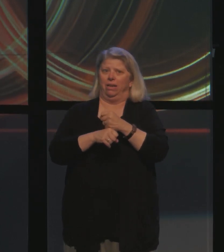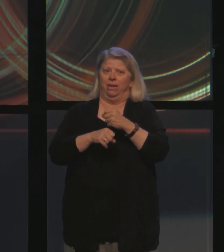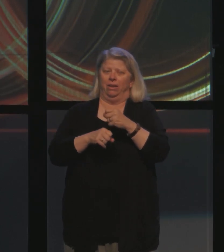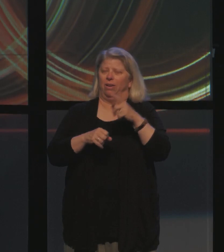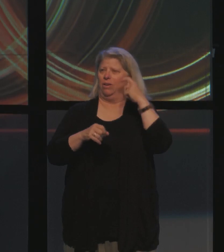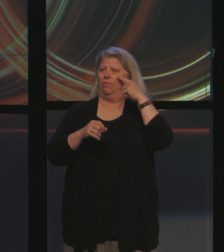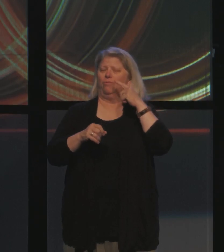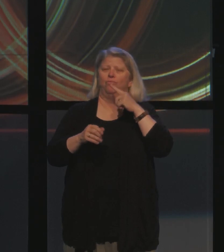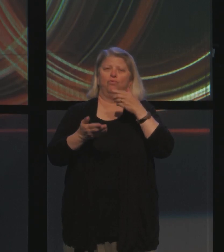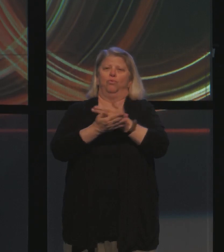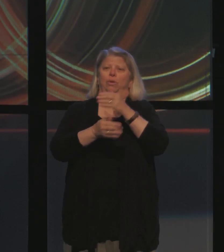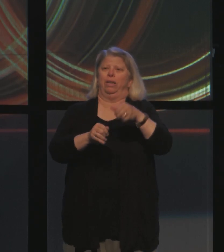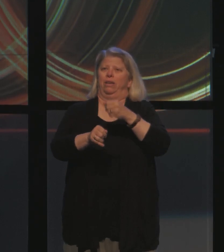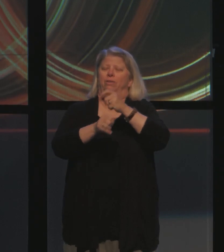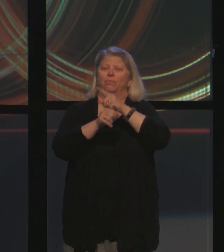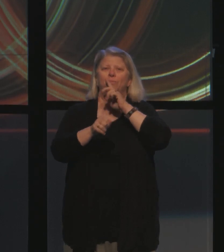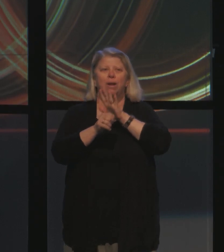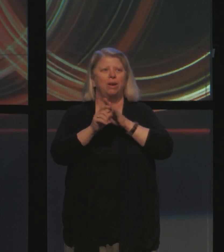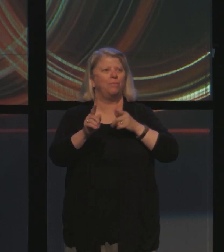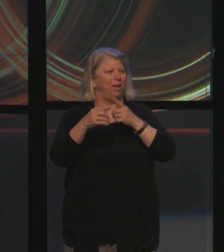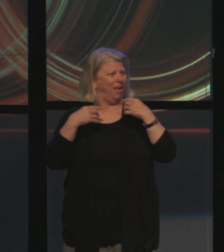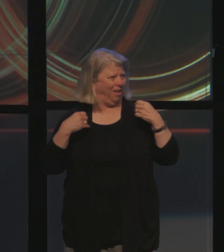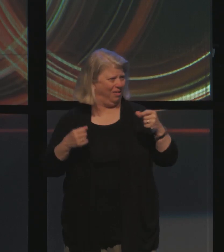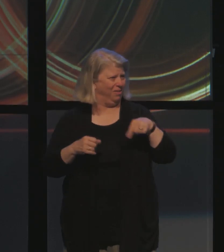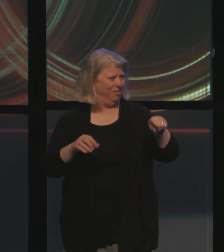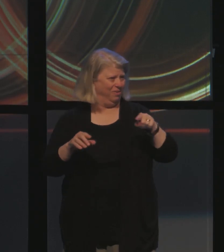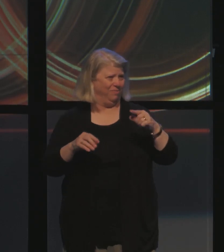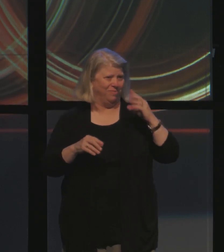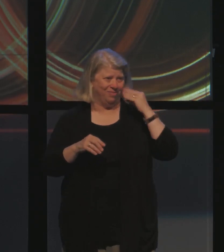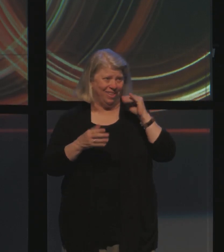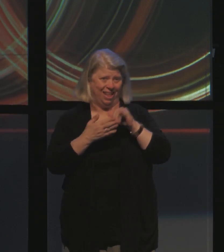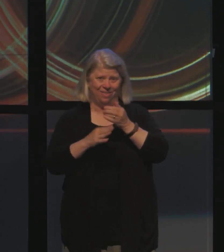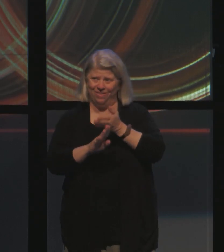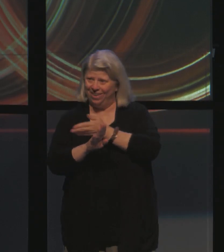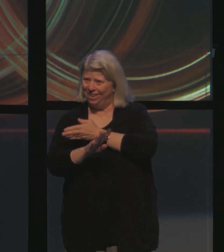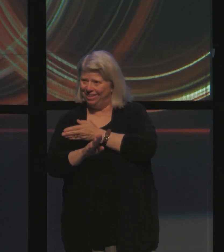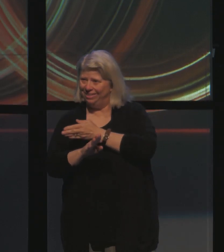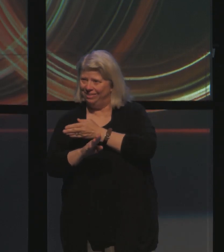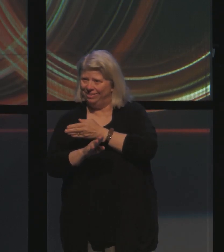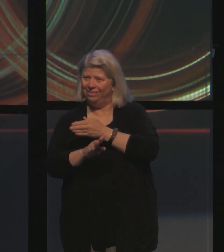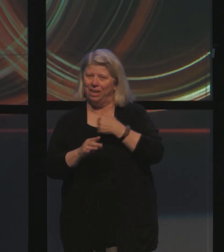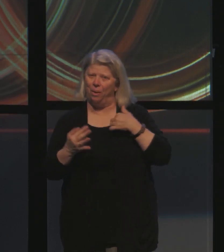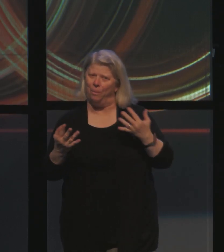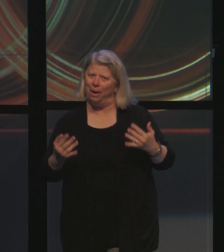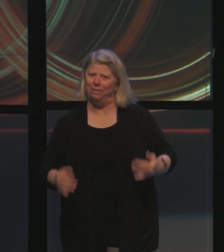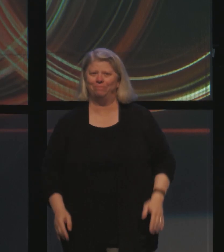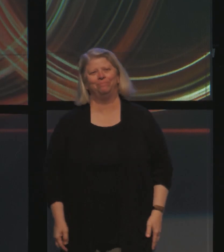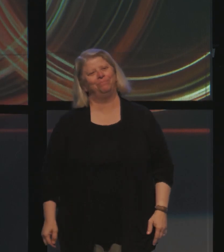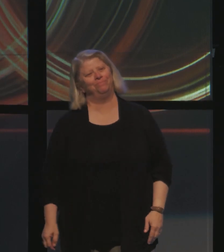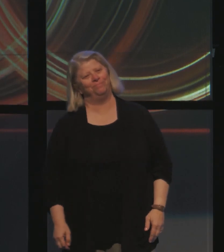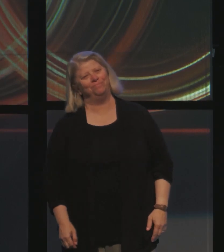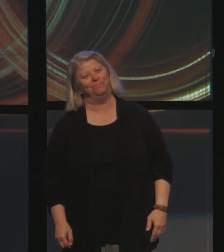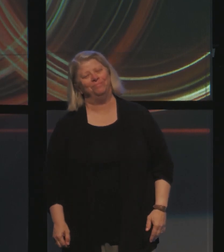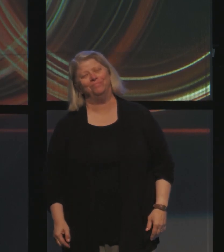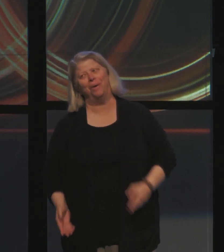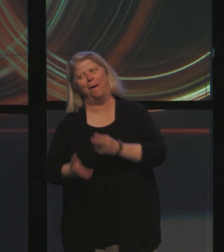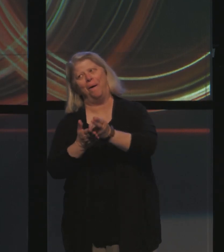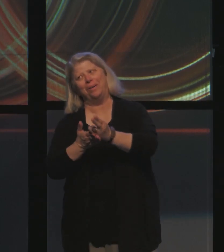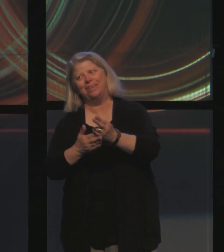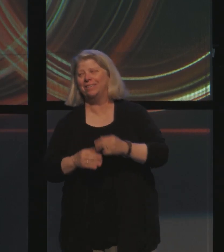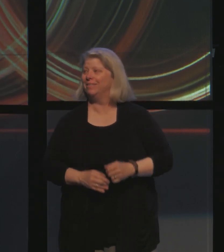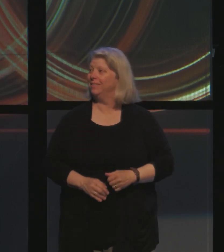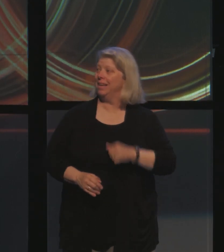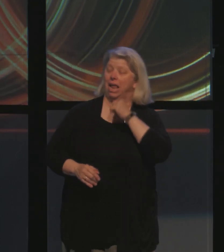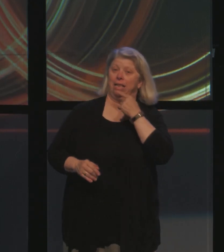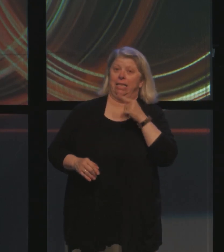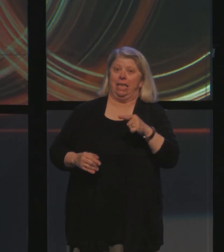Year's resolutions around your health, right? Anybody ever done that before? I'll wait. Be honest. I'm not